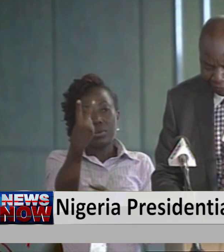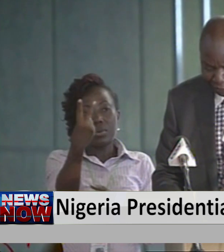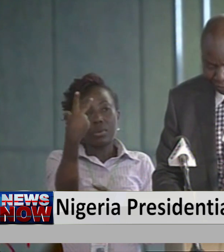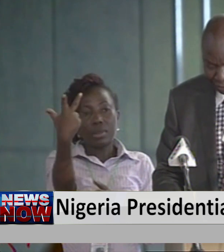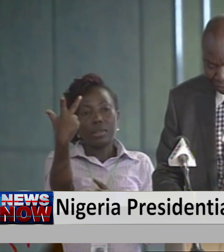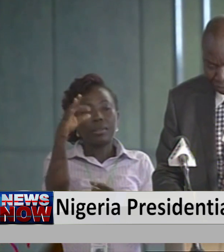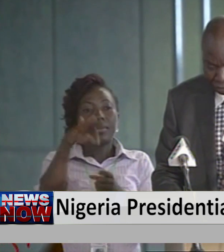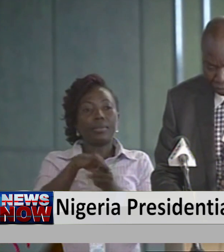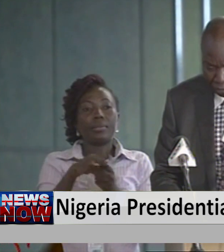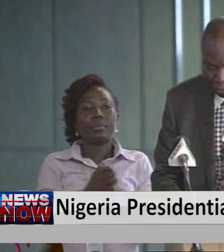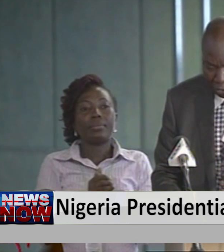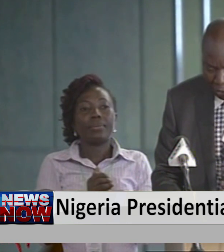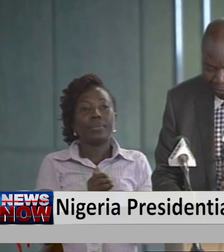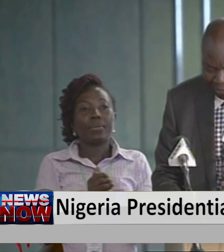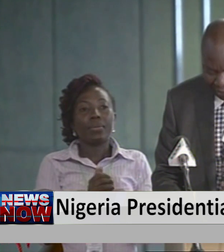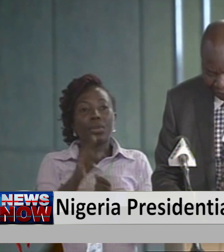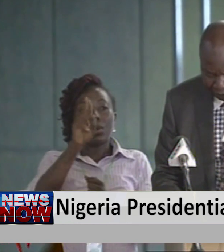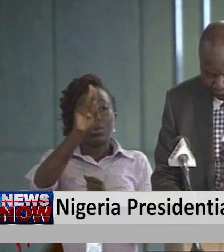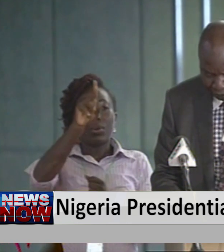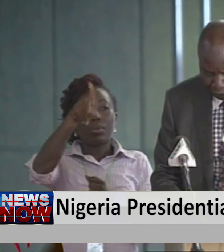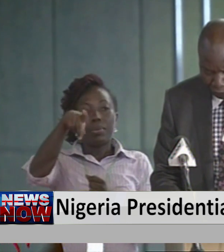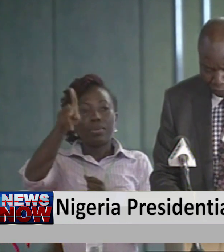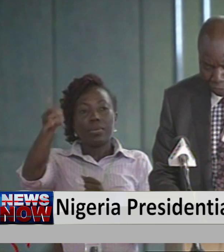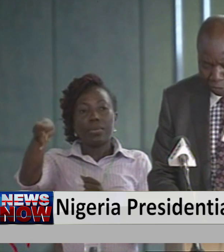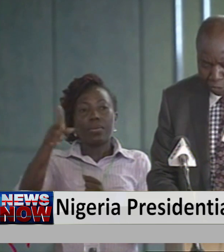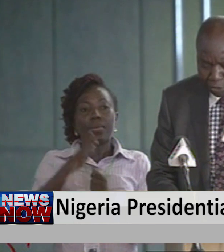1623 votes. UPP,